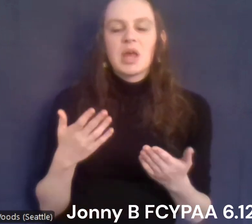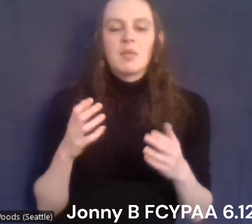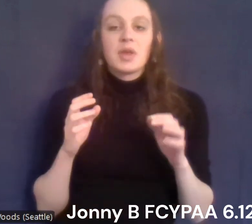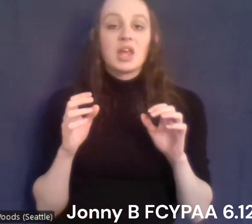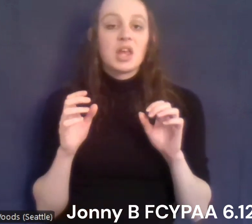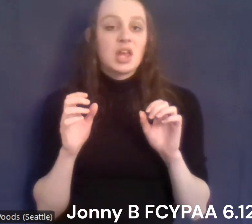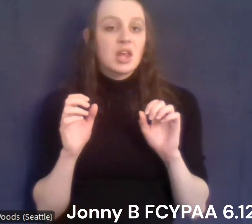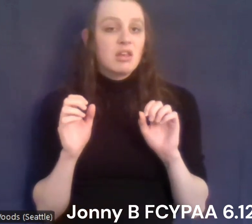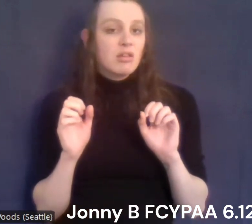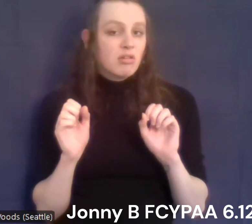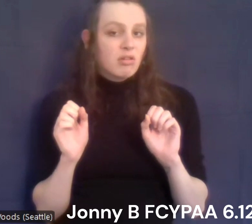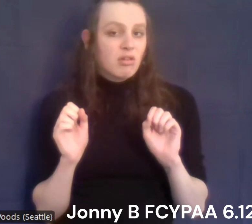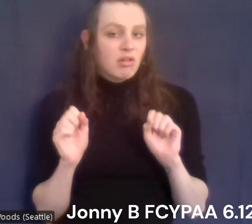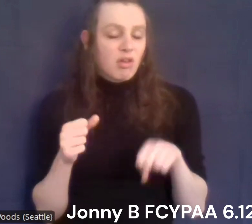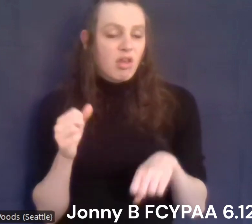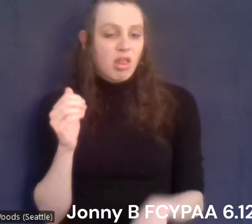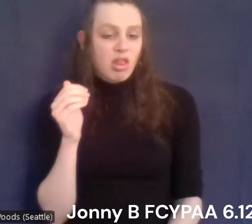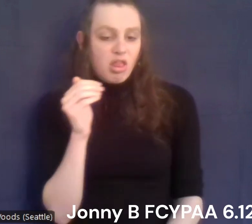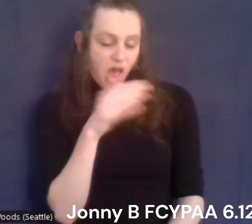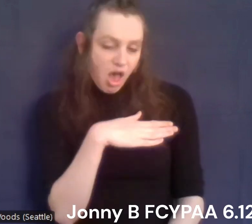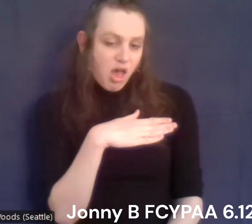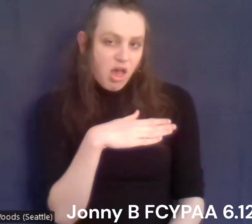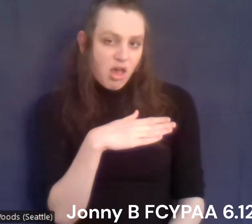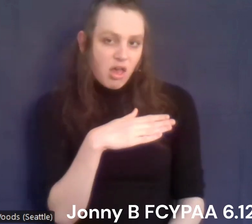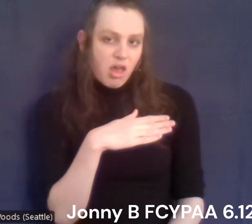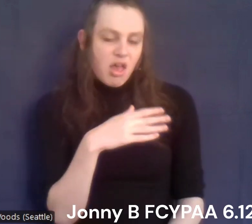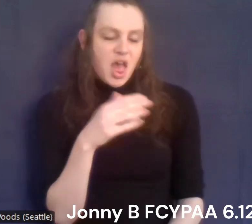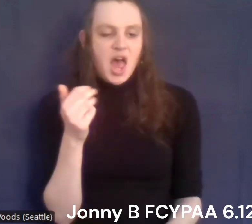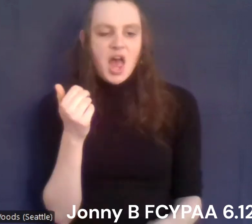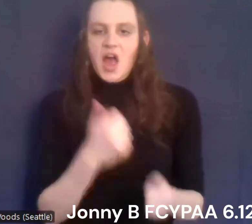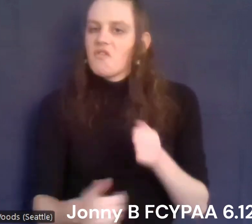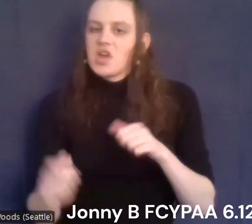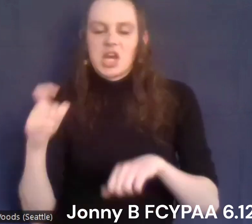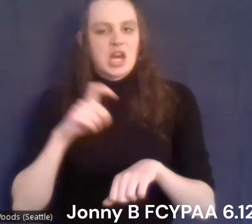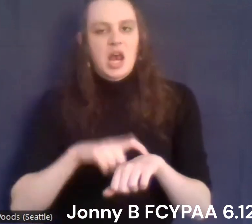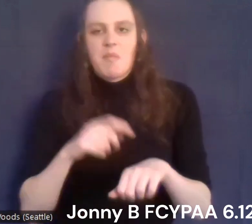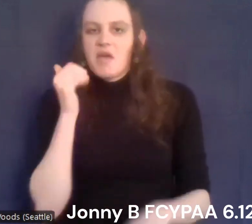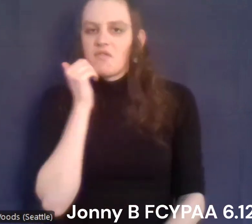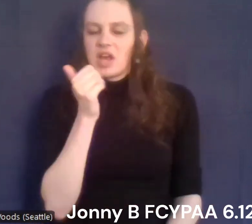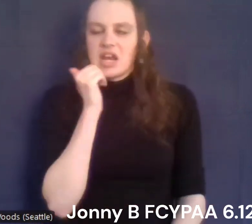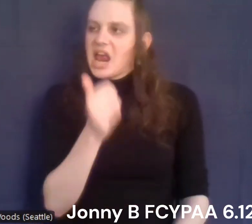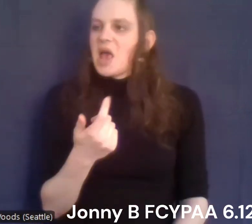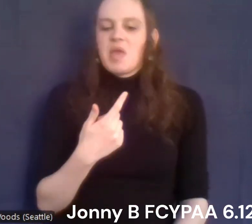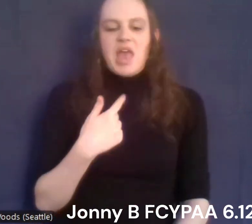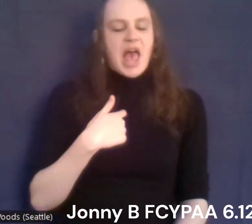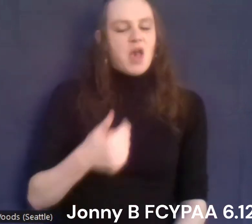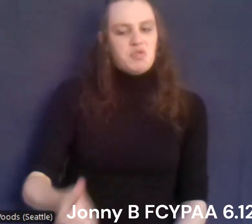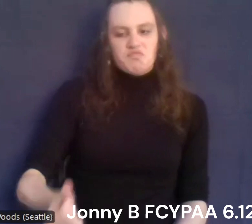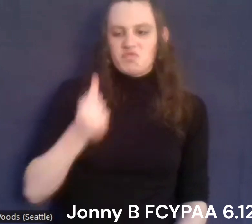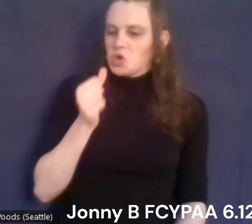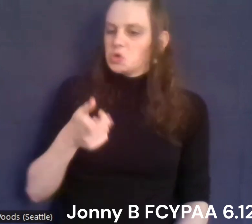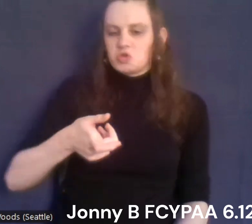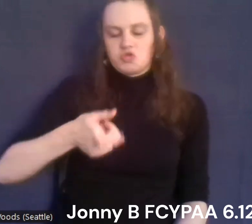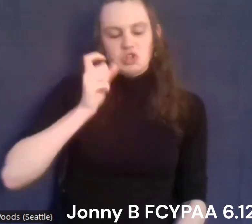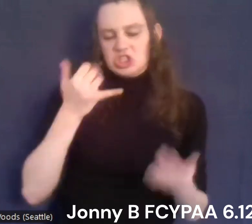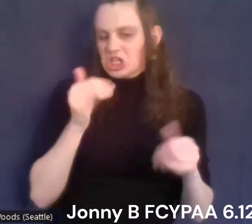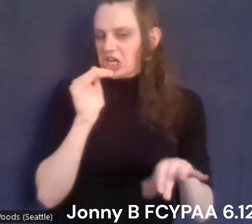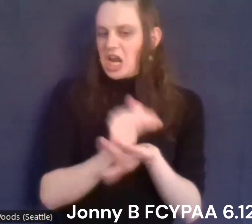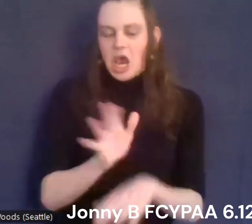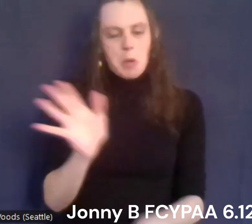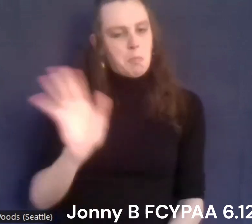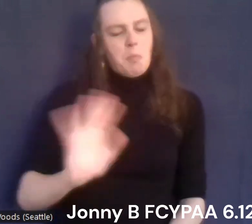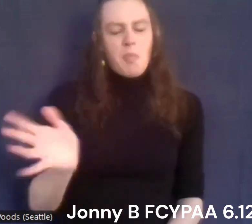test at the every single time, basically in the middle of the day, where I would be like, I'm not drinking tonight. I'm